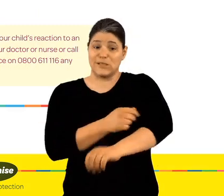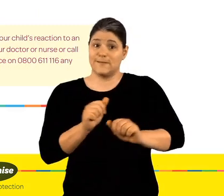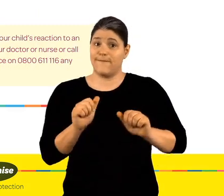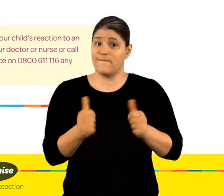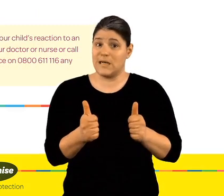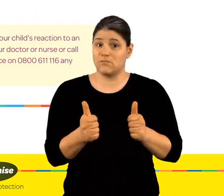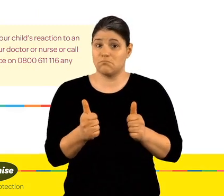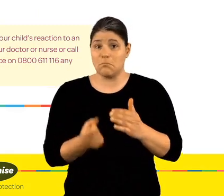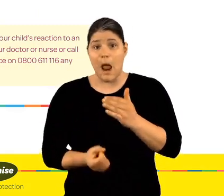Reactions.